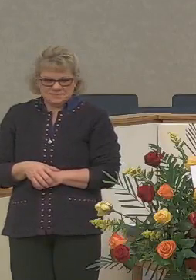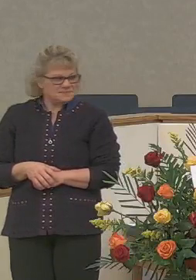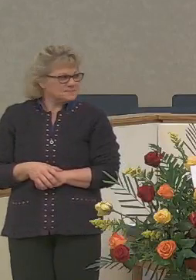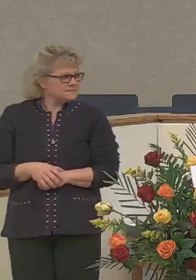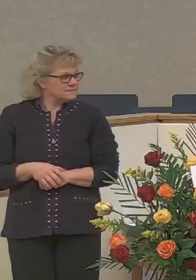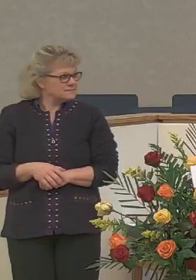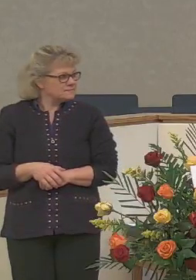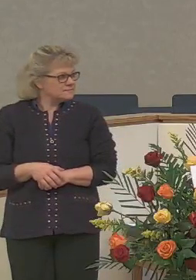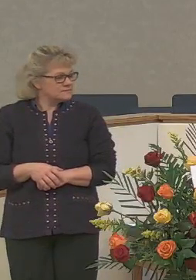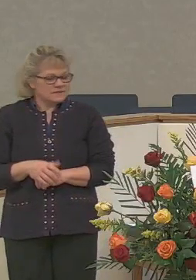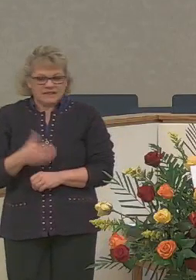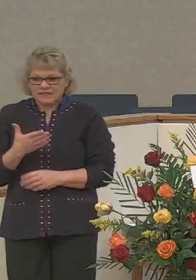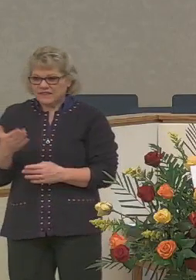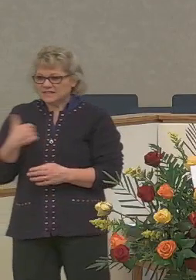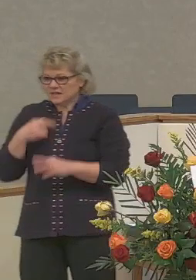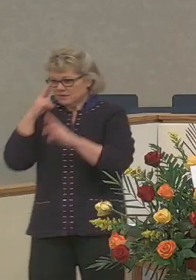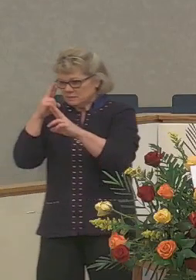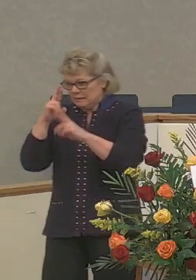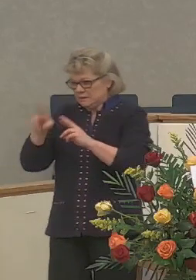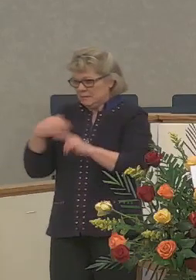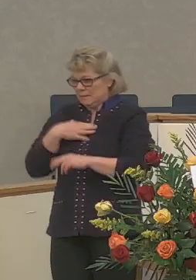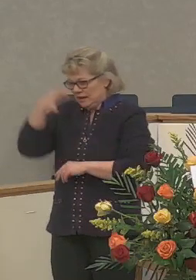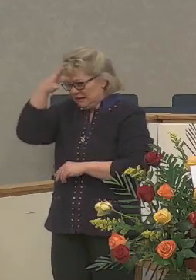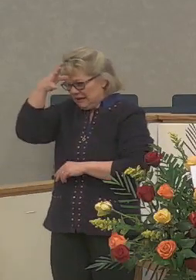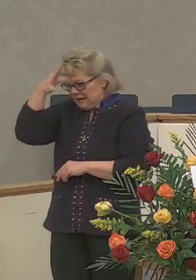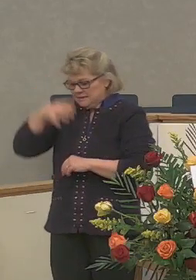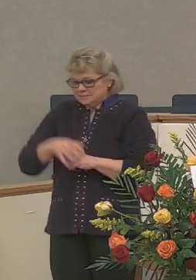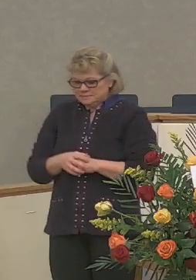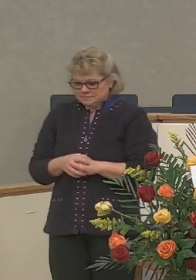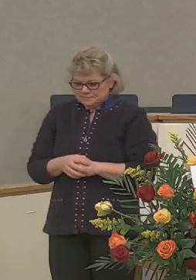The things I respect about my dad was his